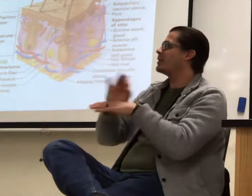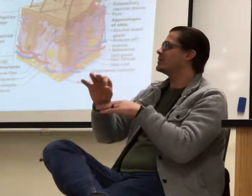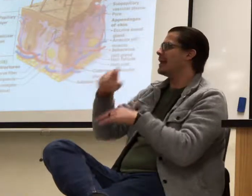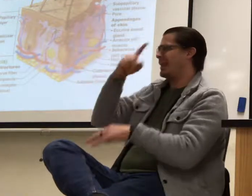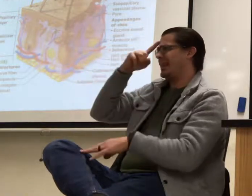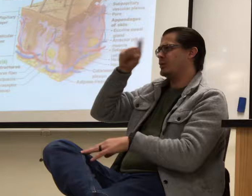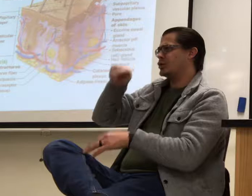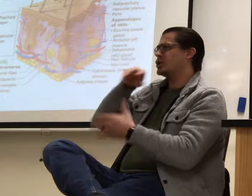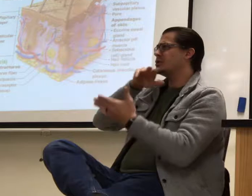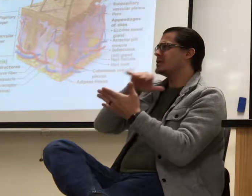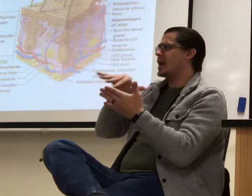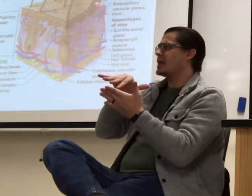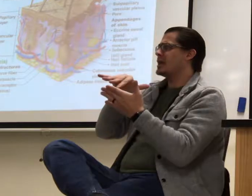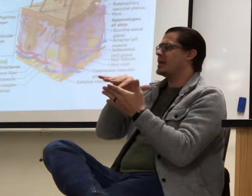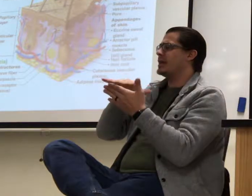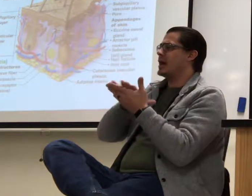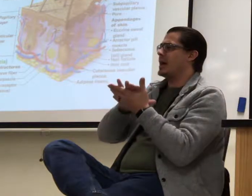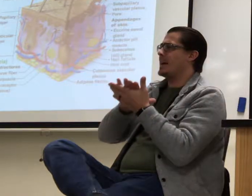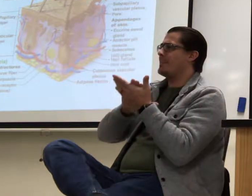study